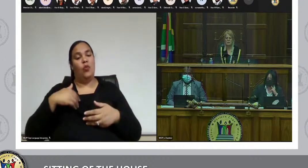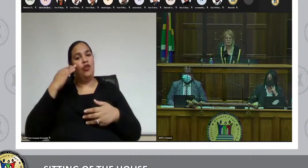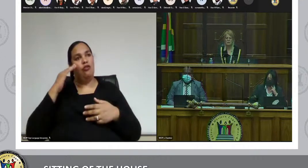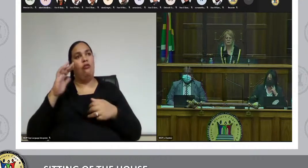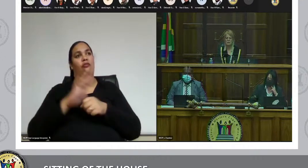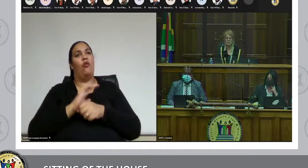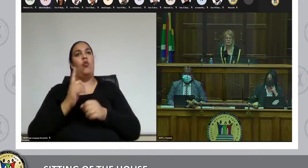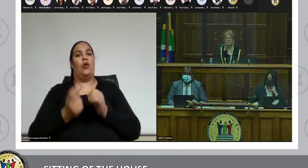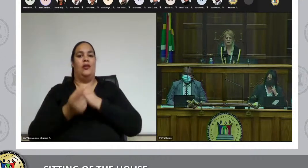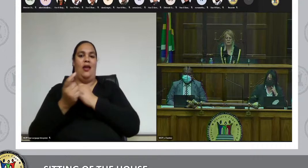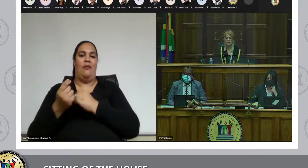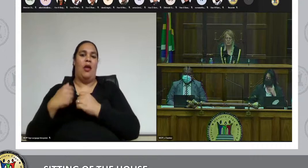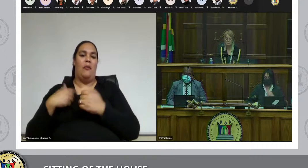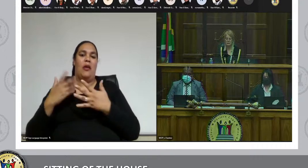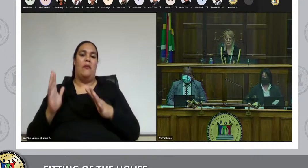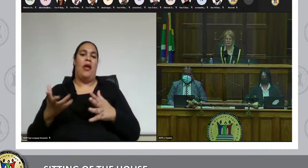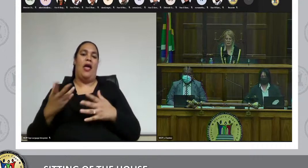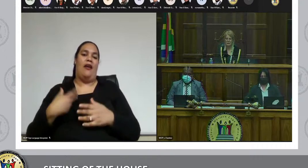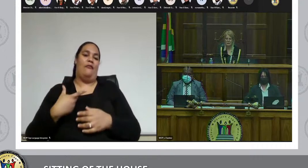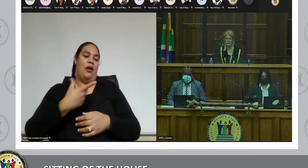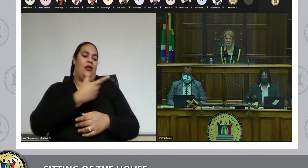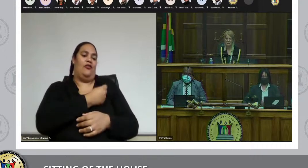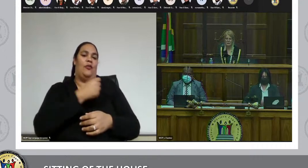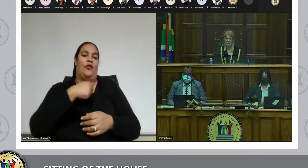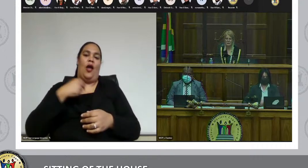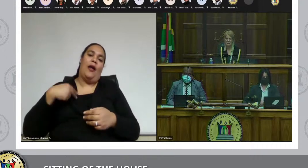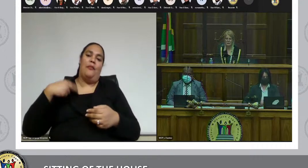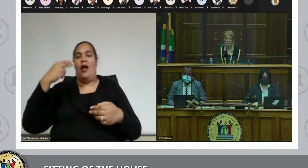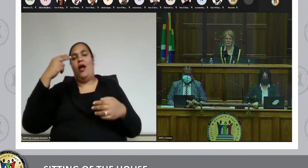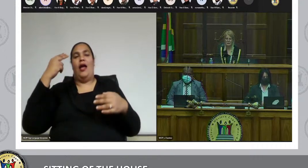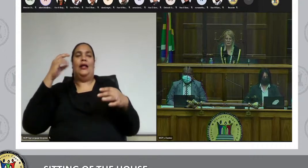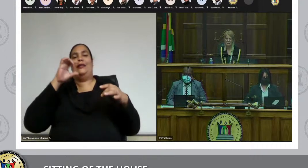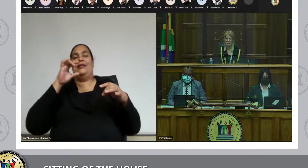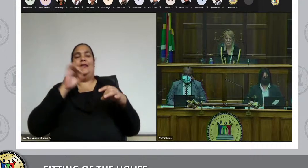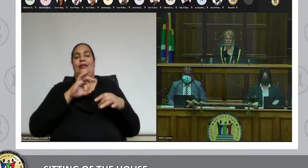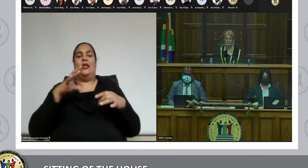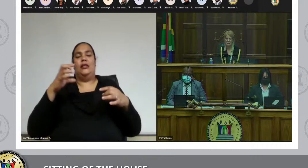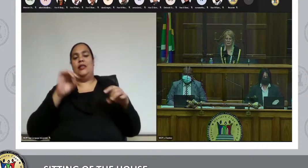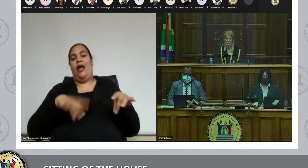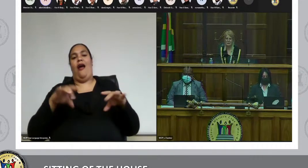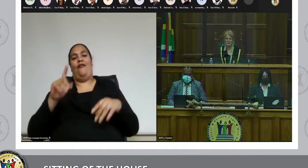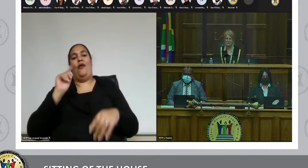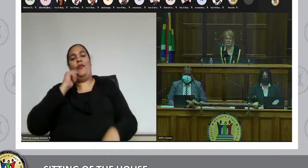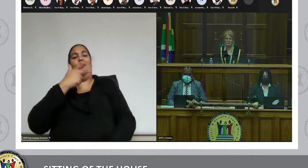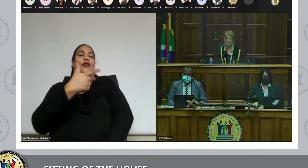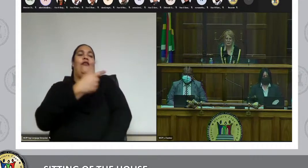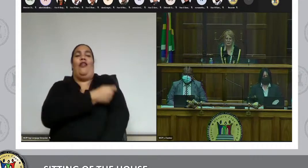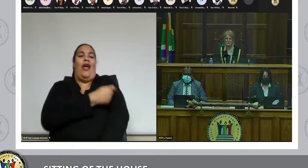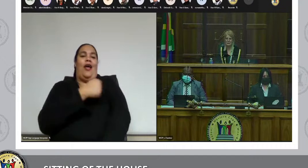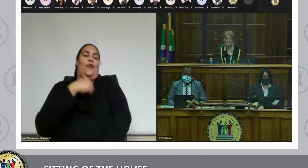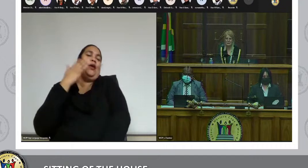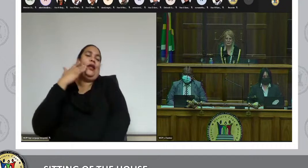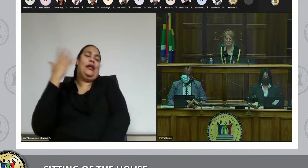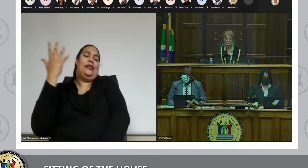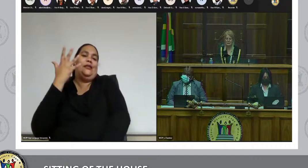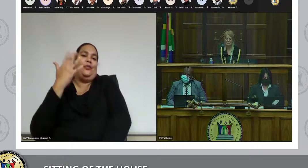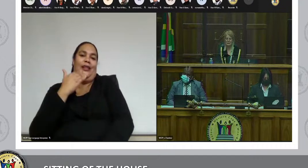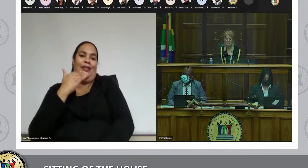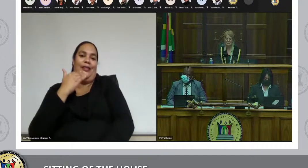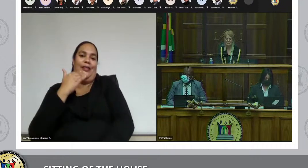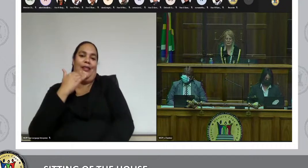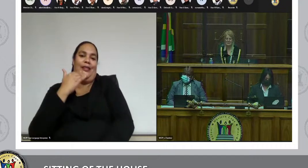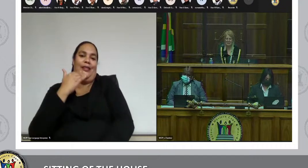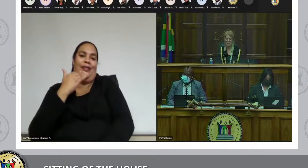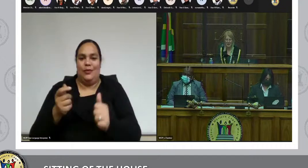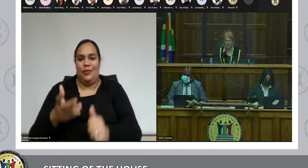goes on. I just had my jab today, so I'm on a high. I'm still suffering from the consequences of the jab as I speak. Thank you, Deputy